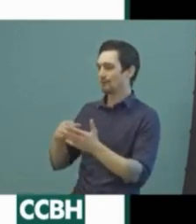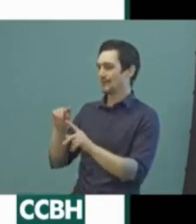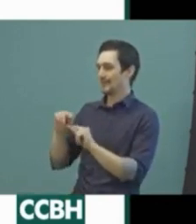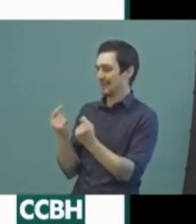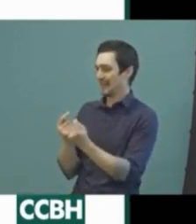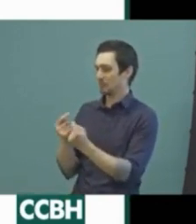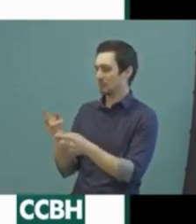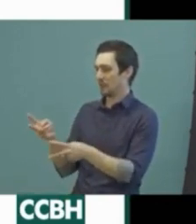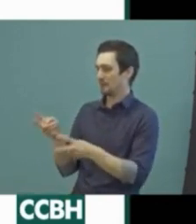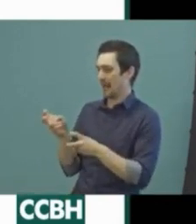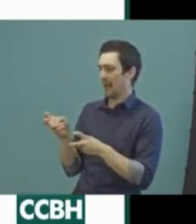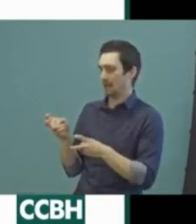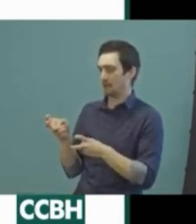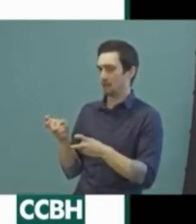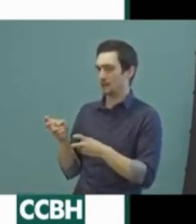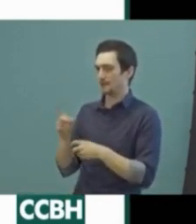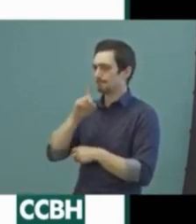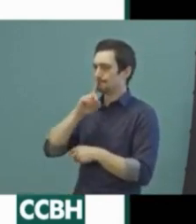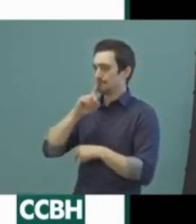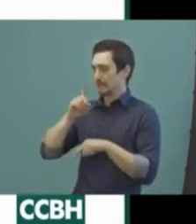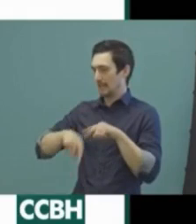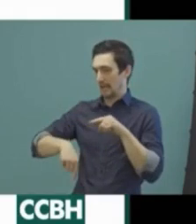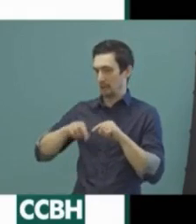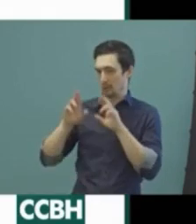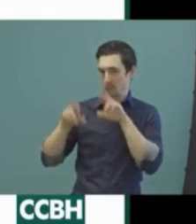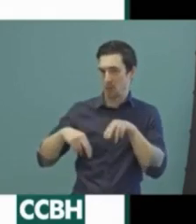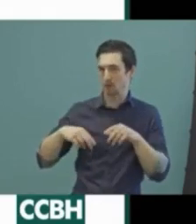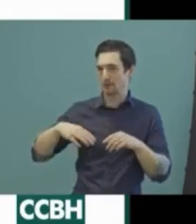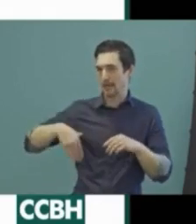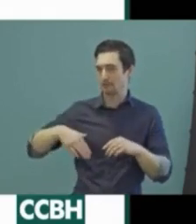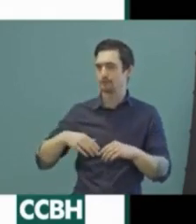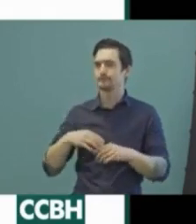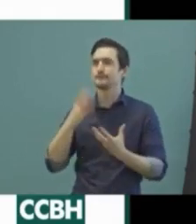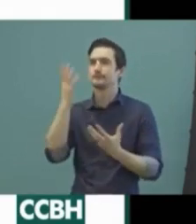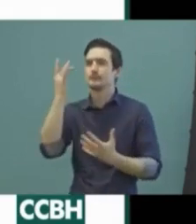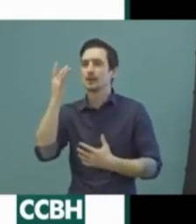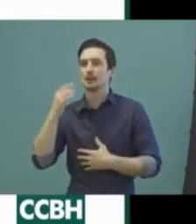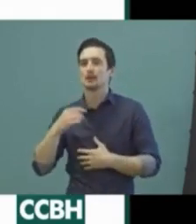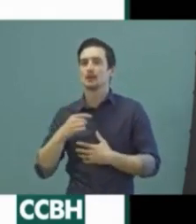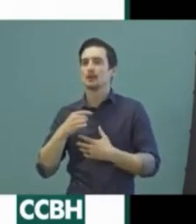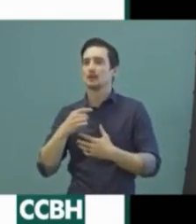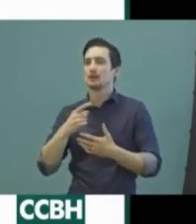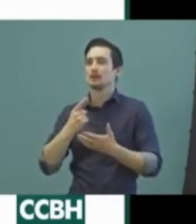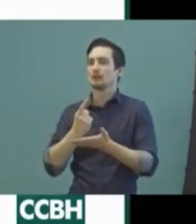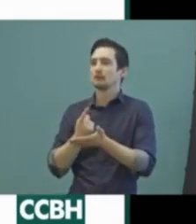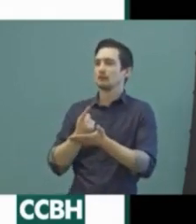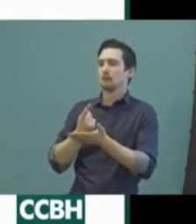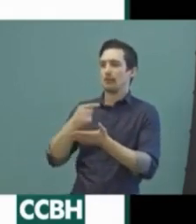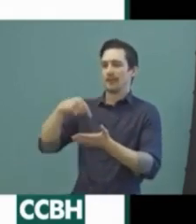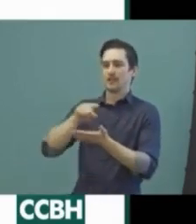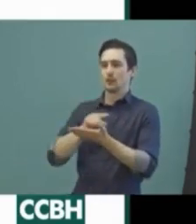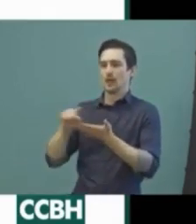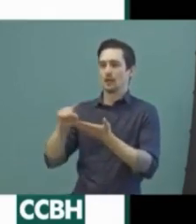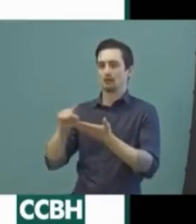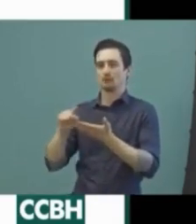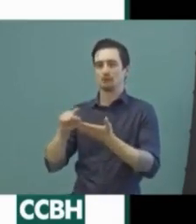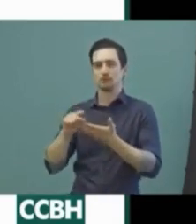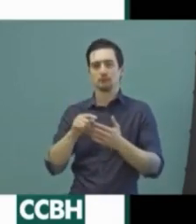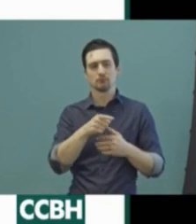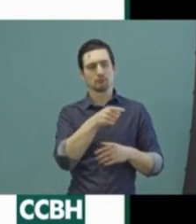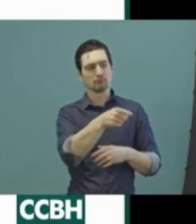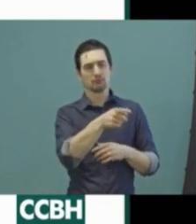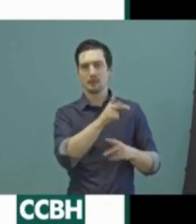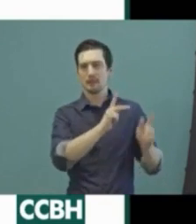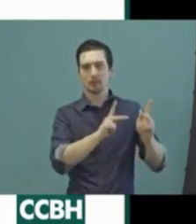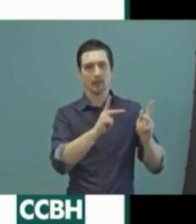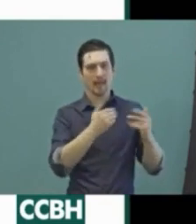of that is that we have had a hard time in the past week with people who have been affected by this infection wanting to talk